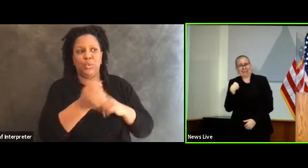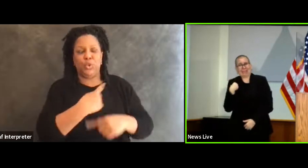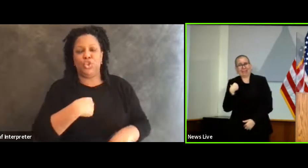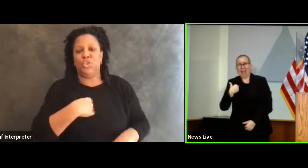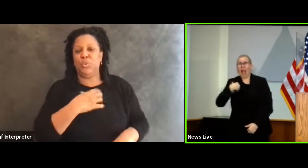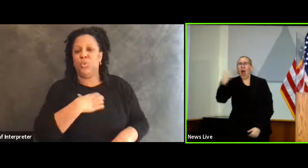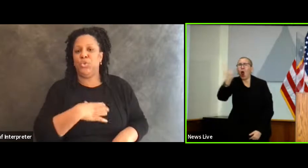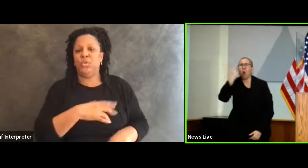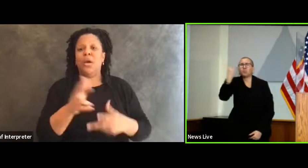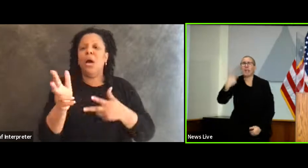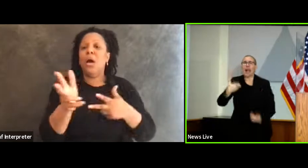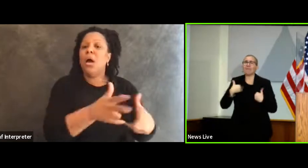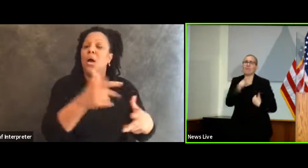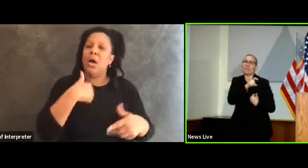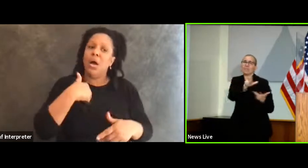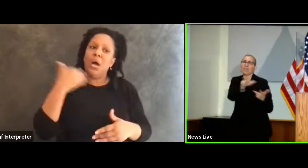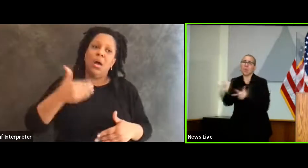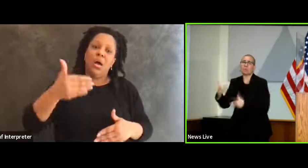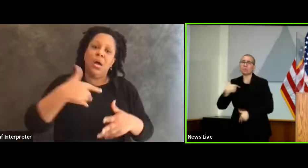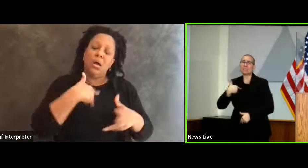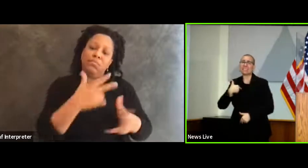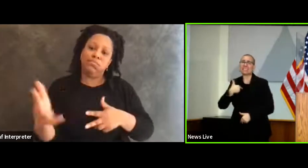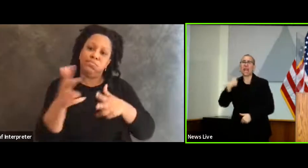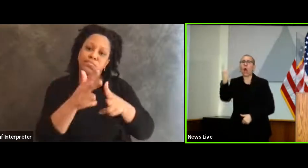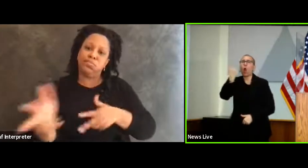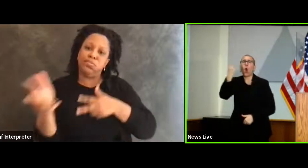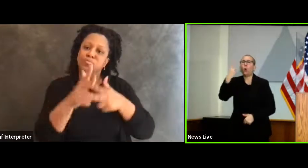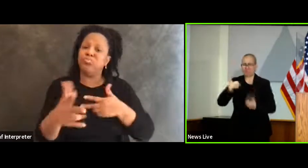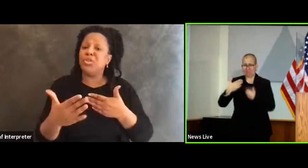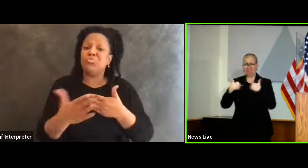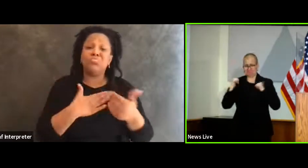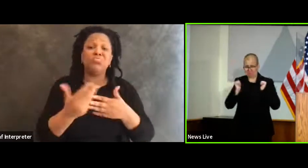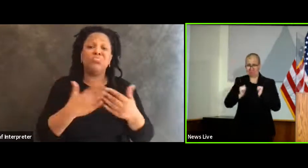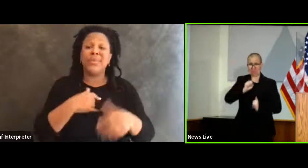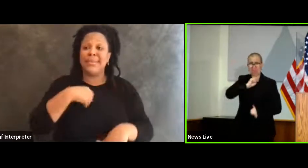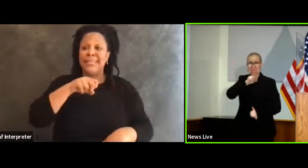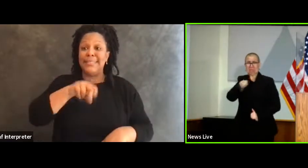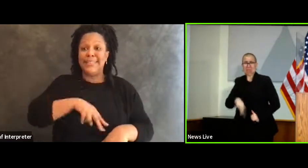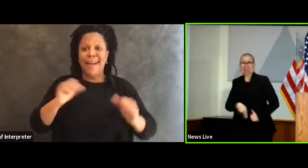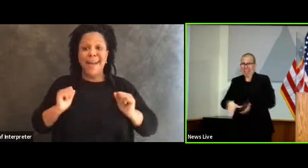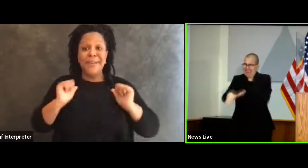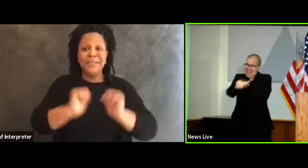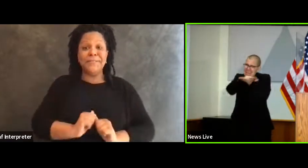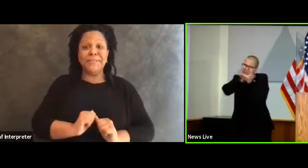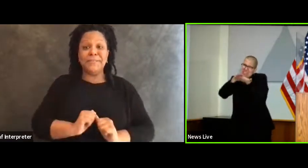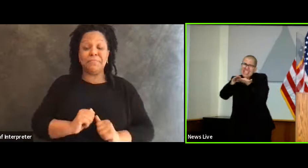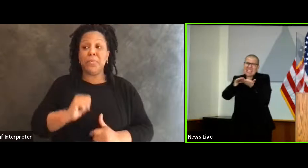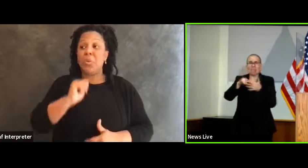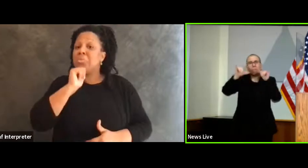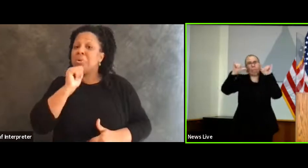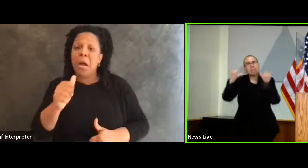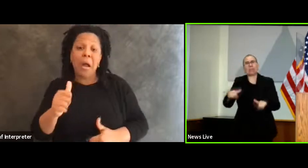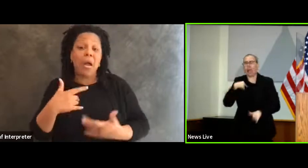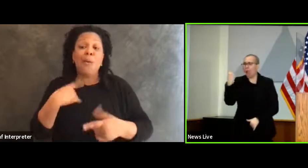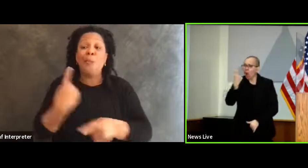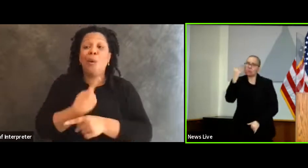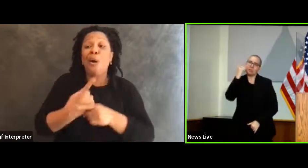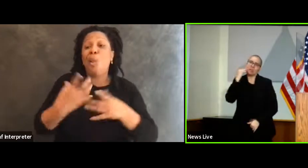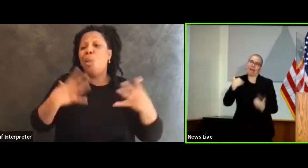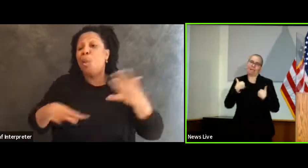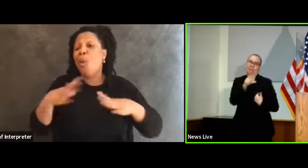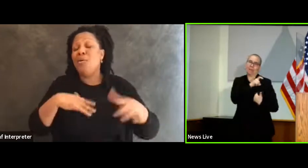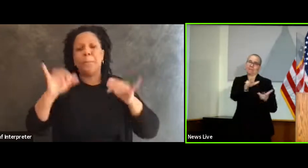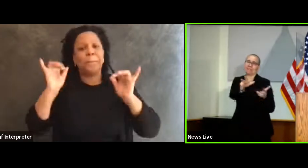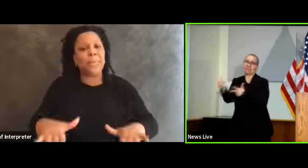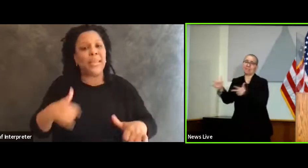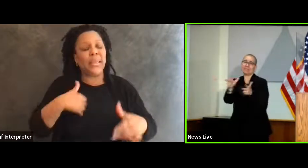time, no matter if I have a suit on, a shirt and tie on or not. But the colleague of mine is just a wonderful